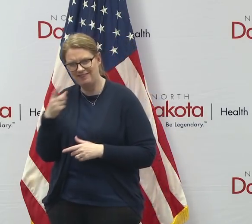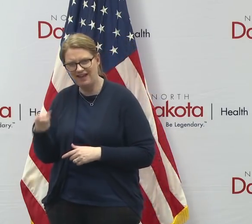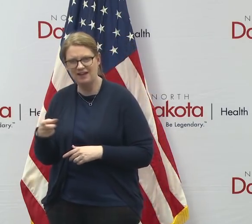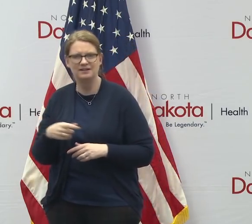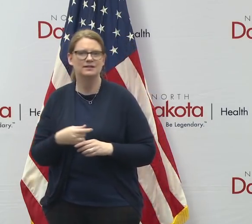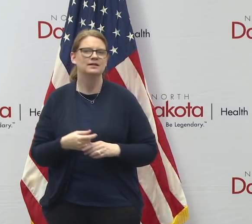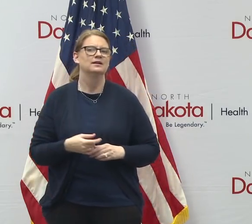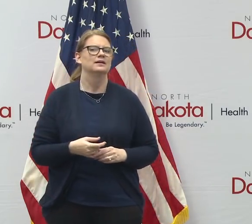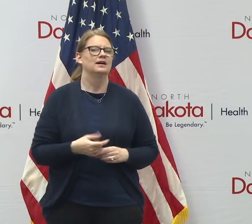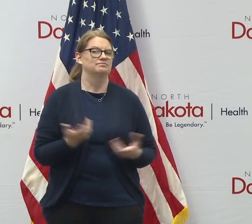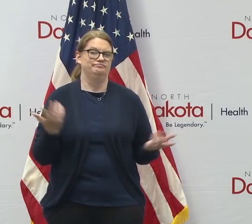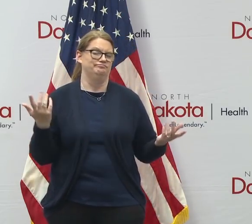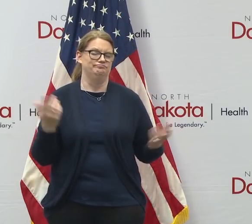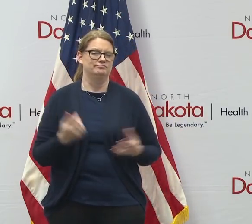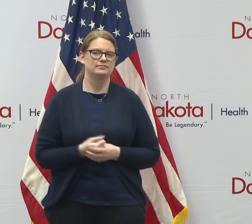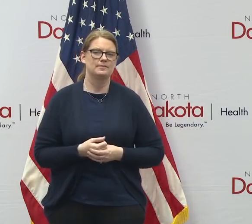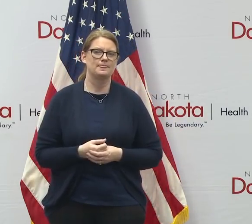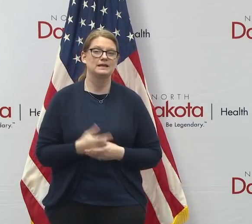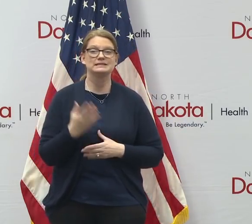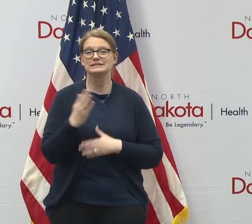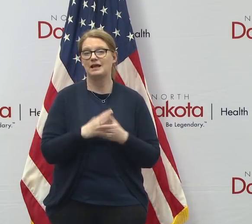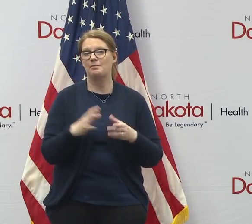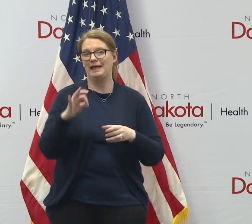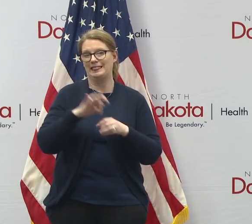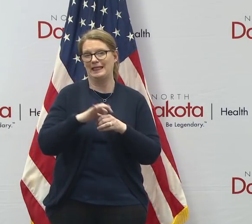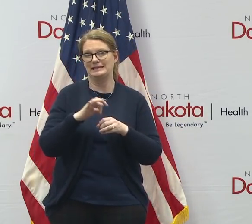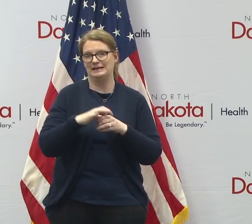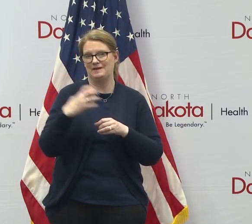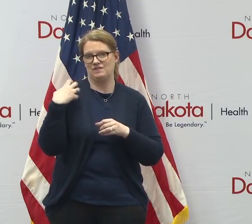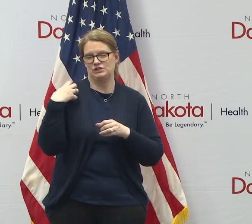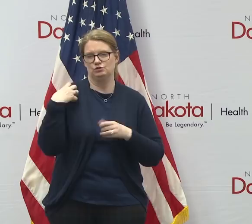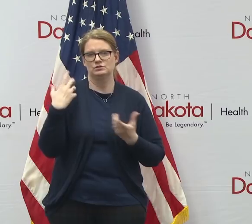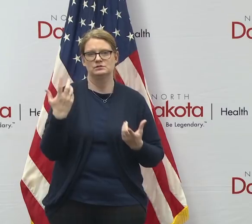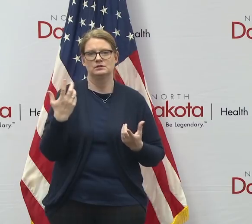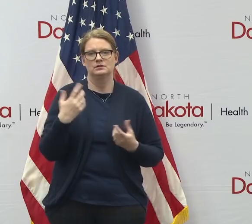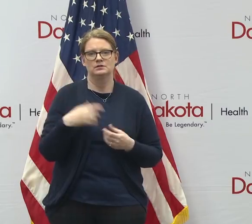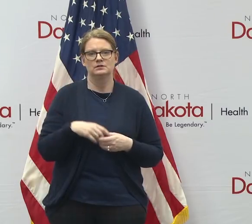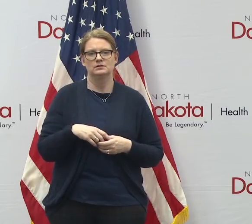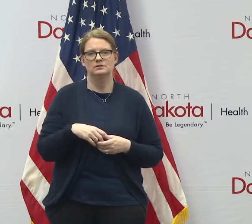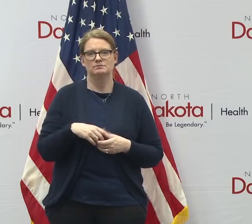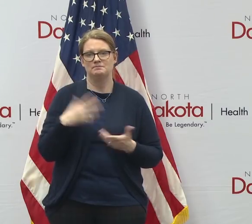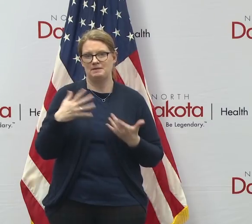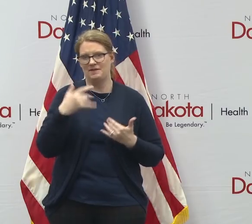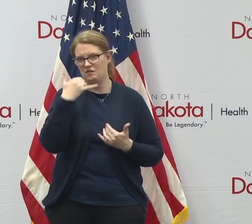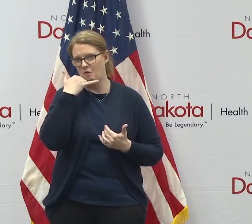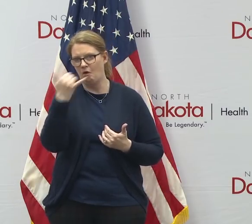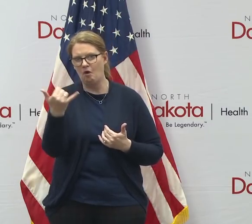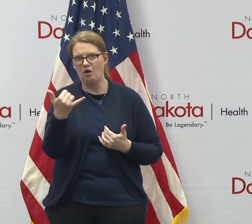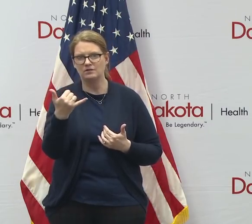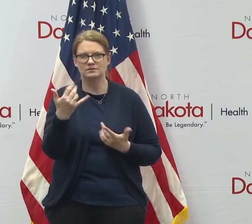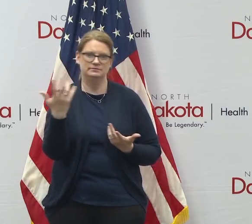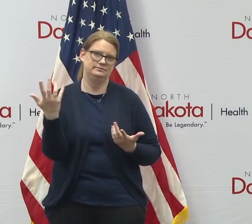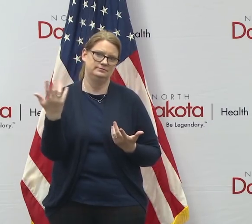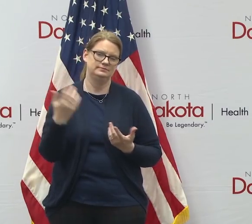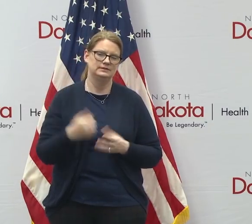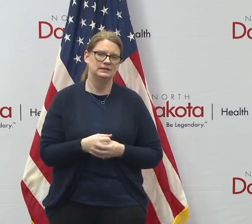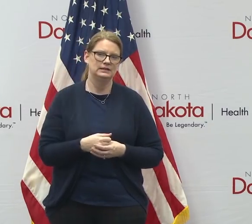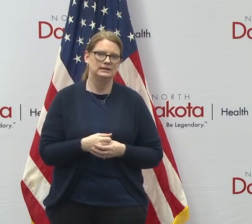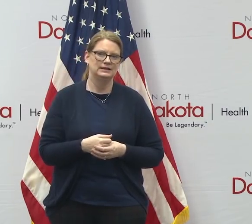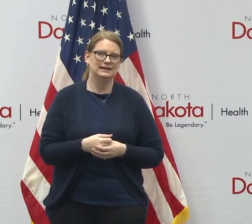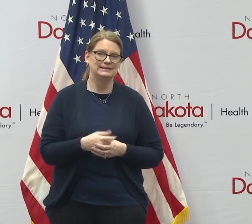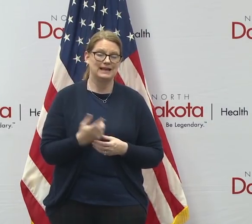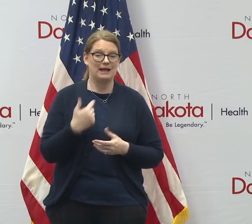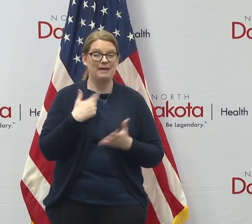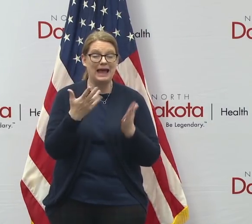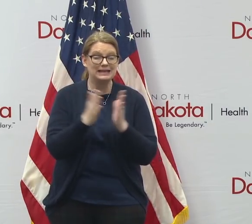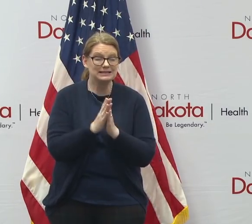that there was some elected officials that may have called people and said that as well. And I guess as I'm appealing to